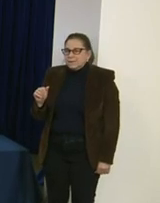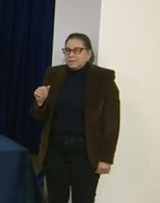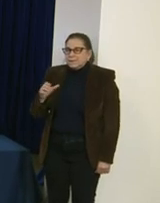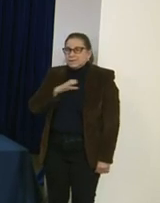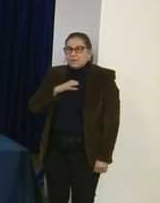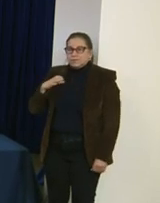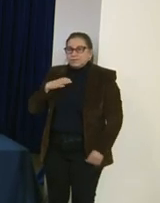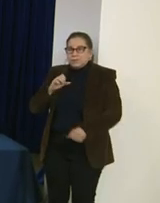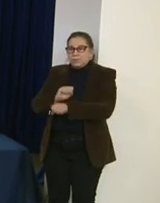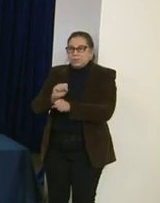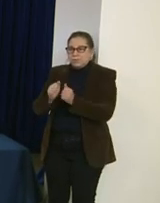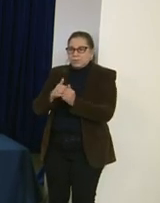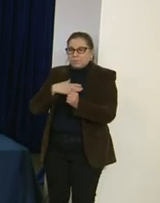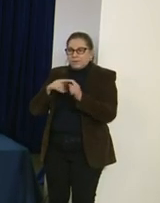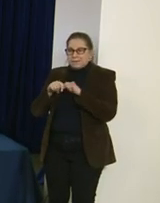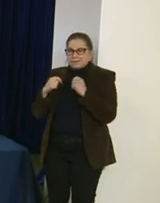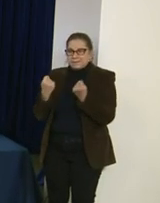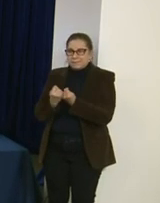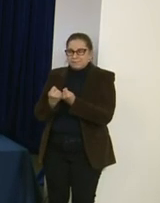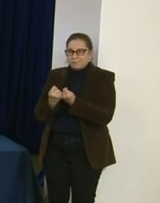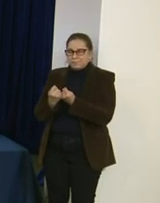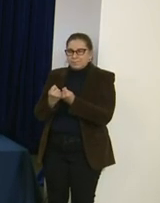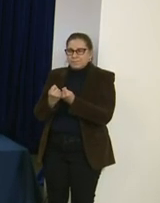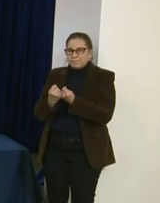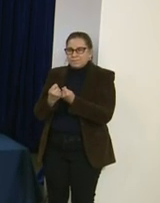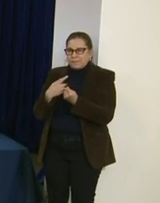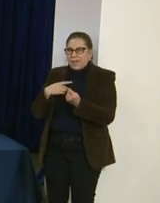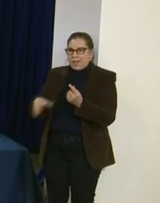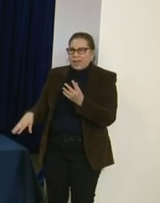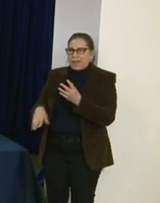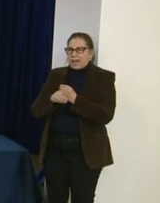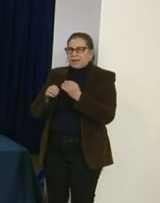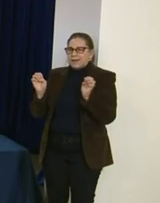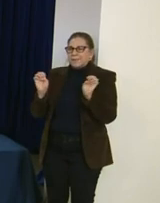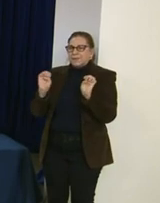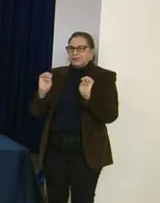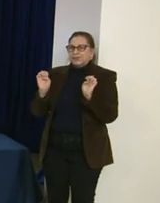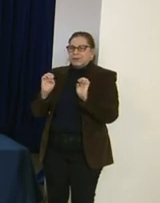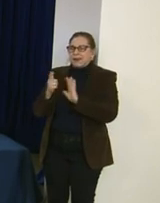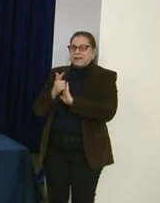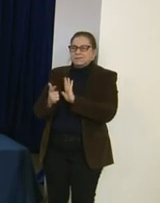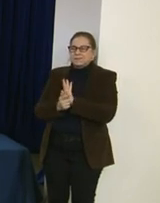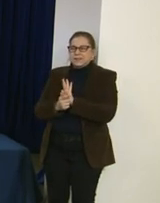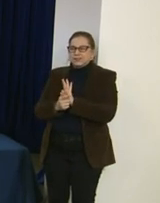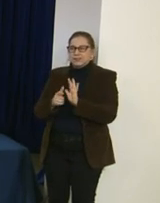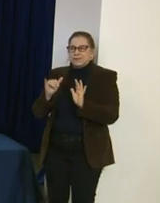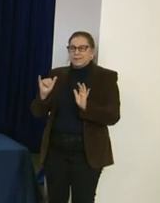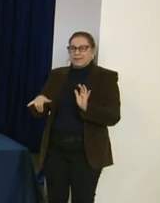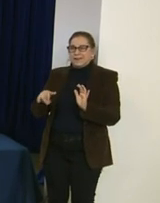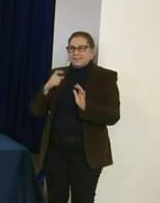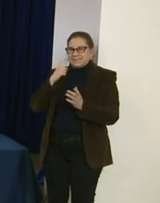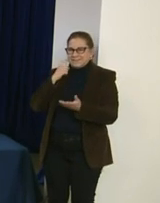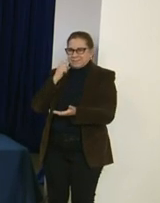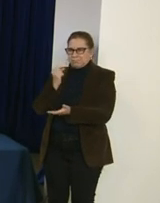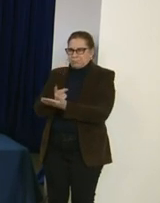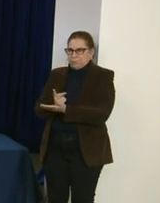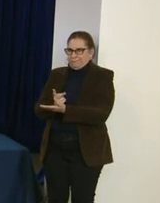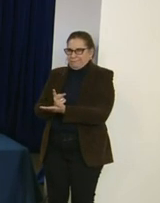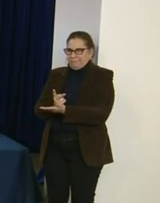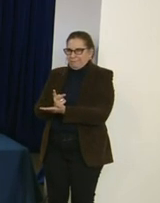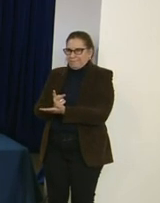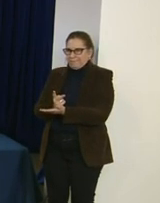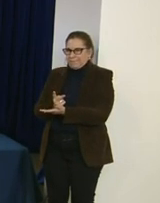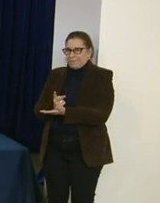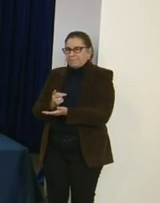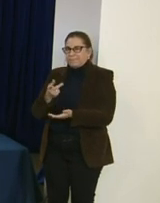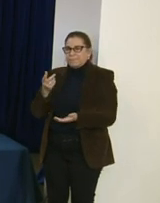advanced an emergency piece of legislation that was approved. And yesterday, we announced the